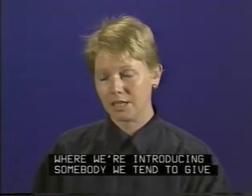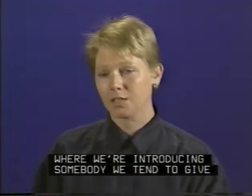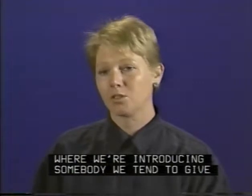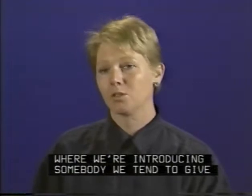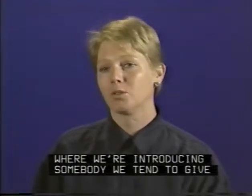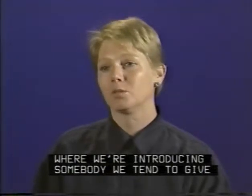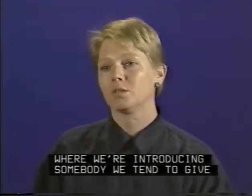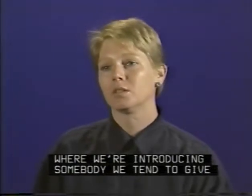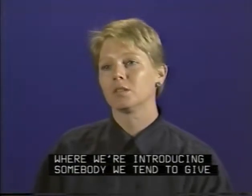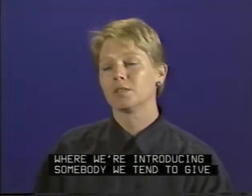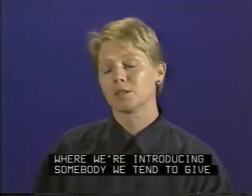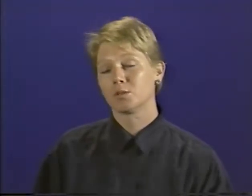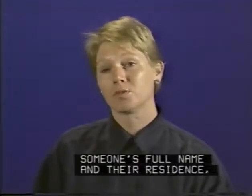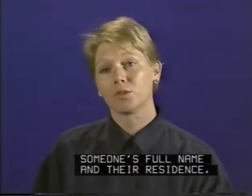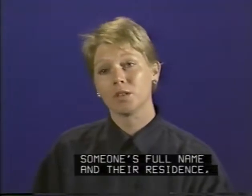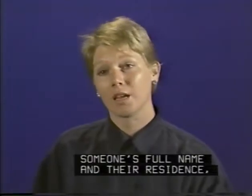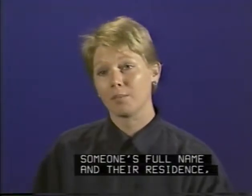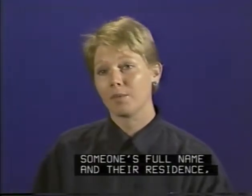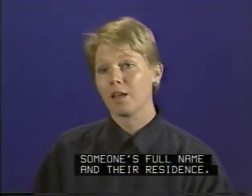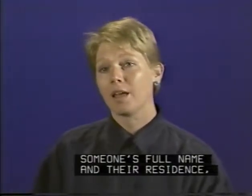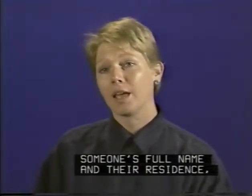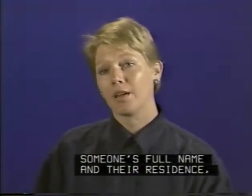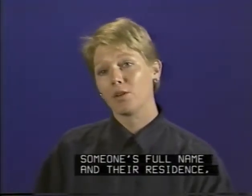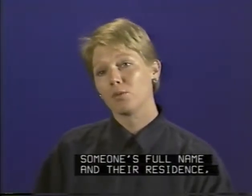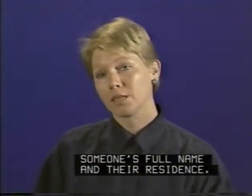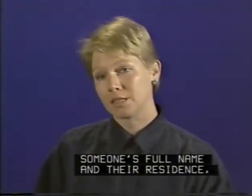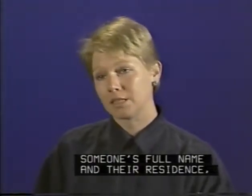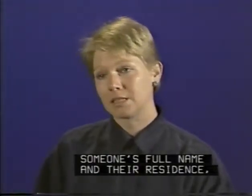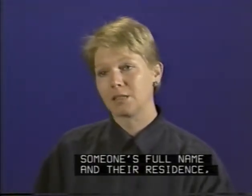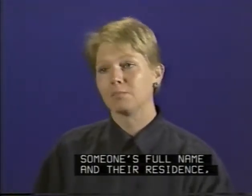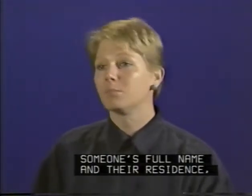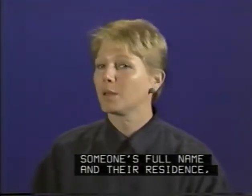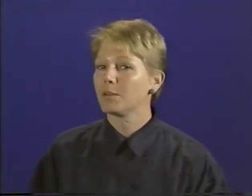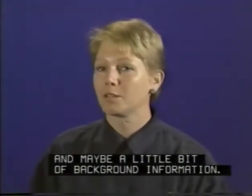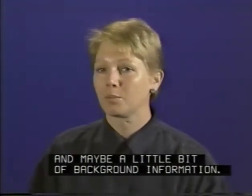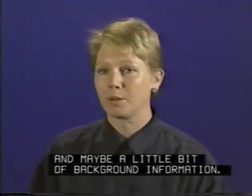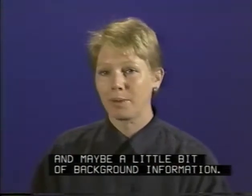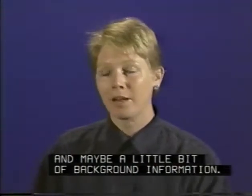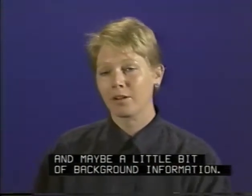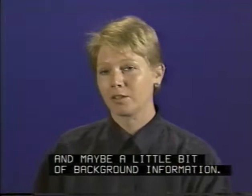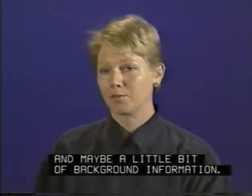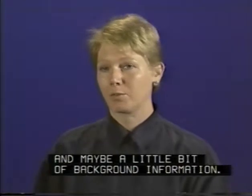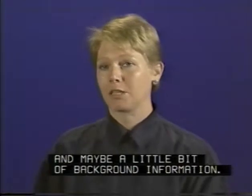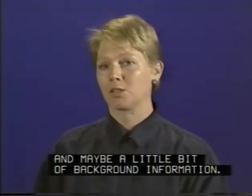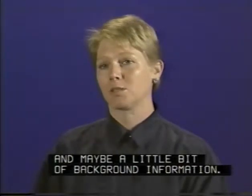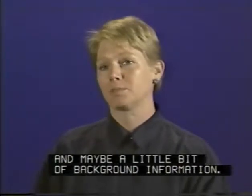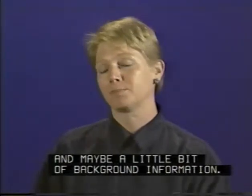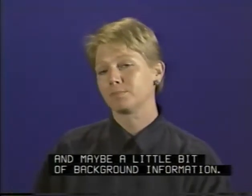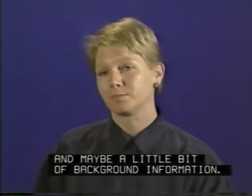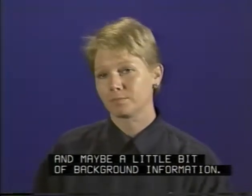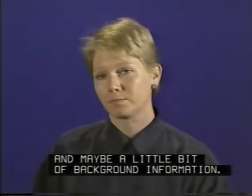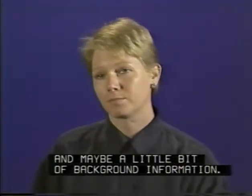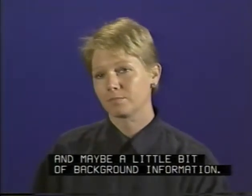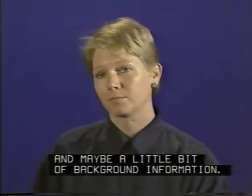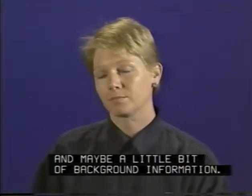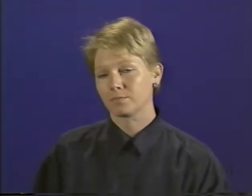tend to give someone's full name and their residence and maybe a little bit of background information.